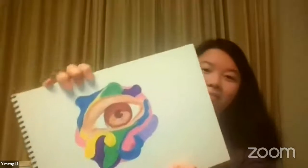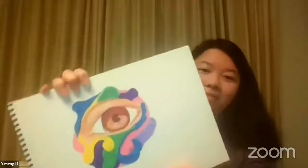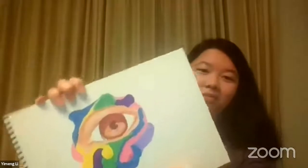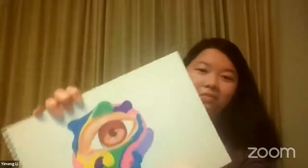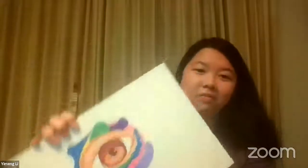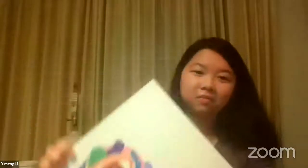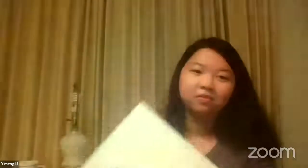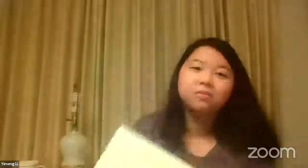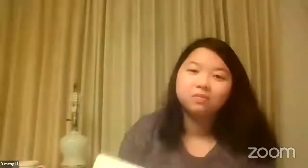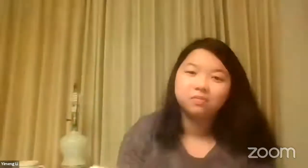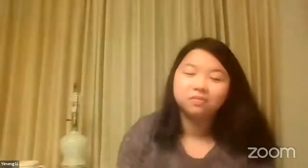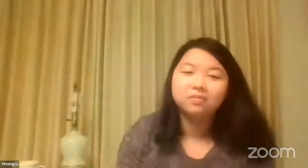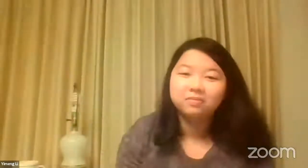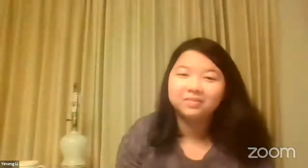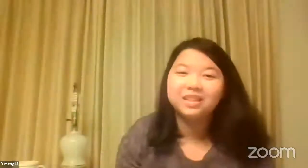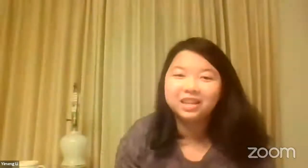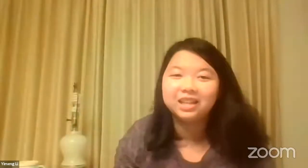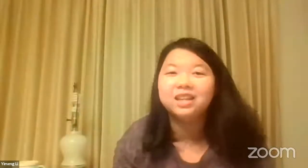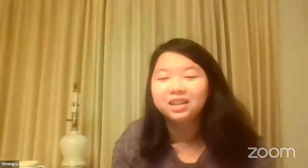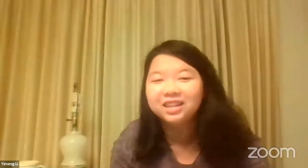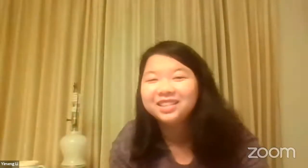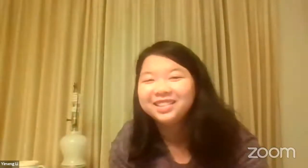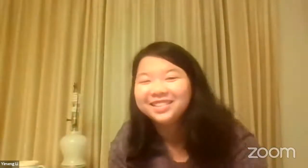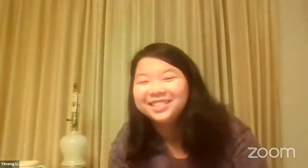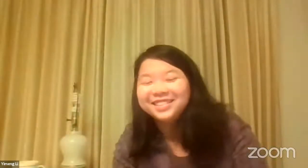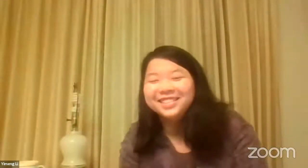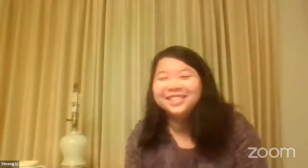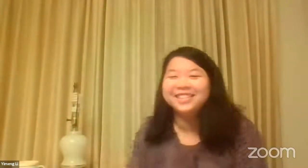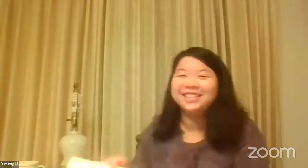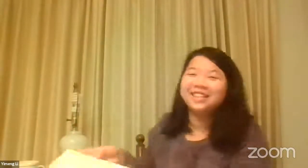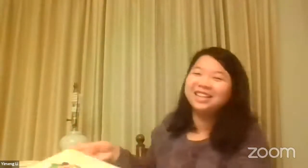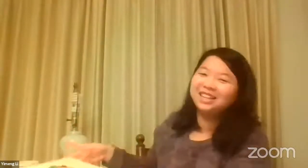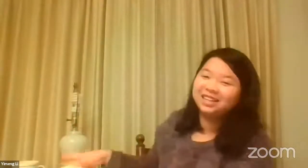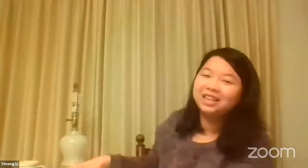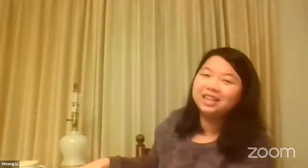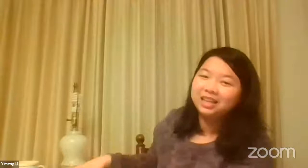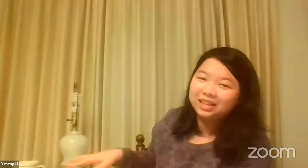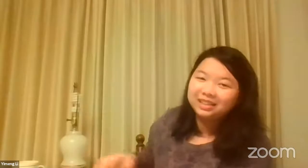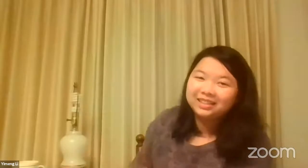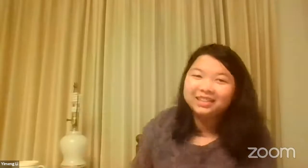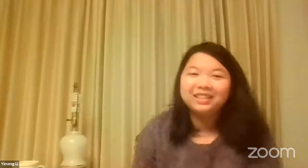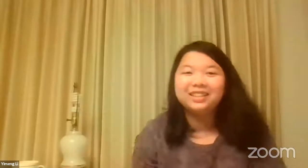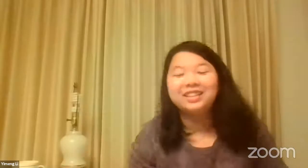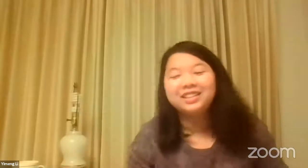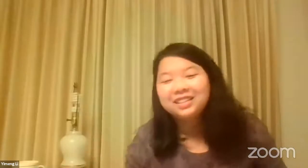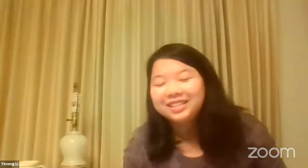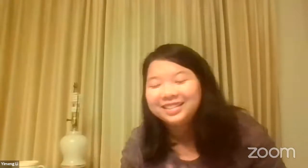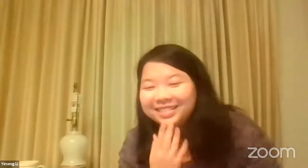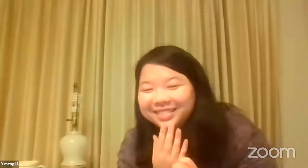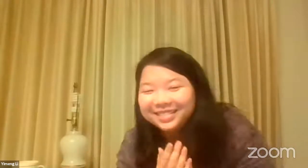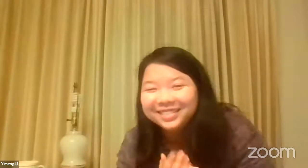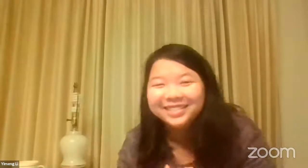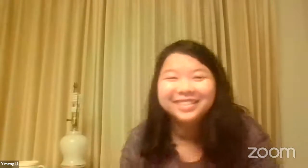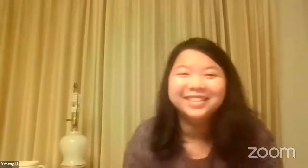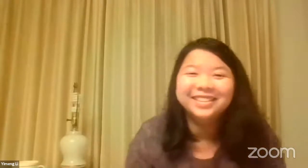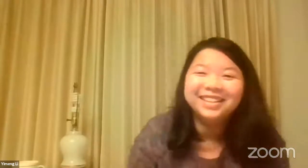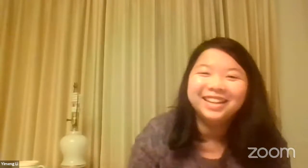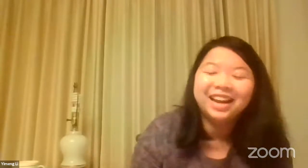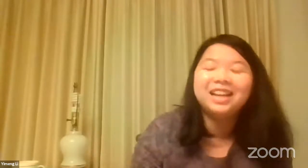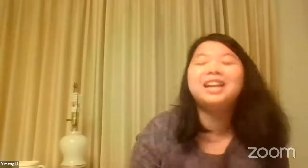with a prayer and a song, literally. Is that you? No, that's my mom, Miriam.